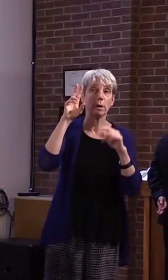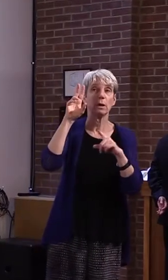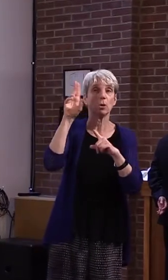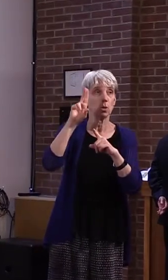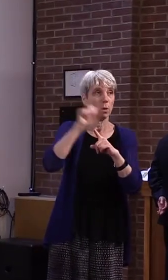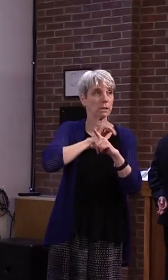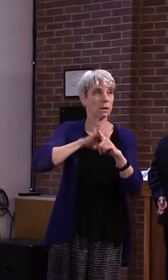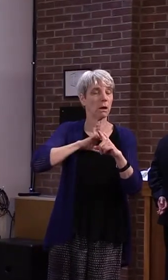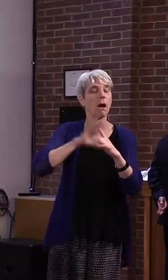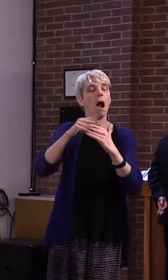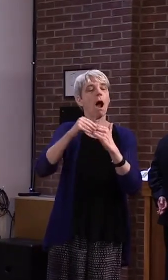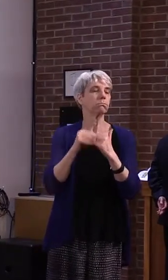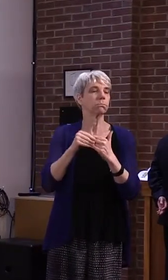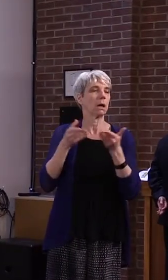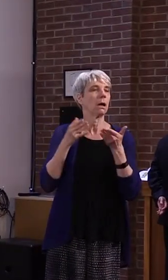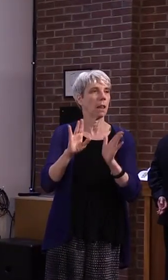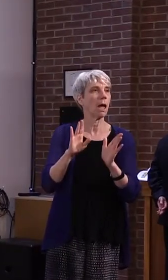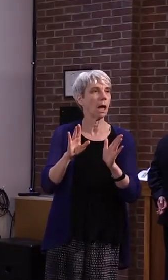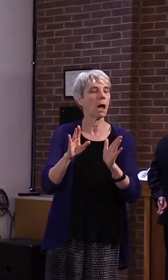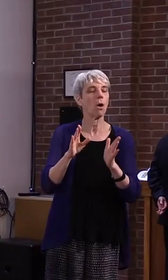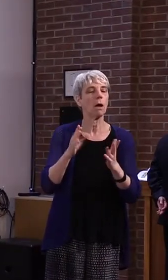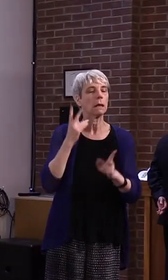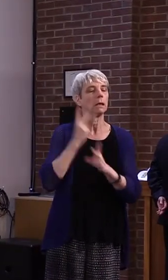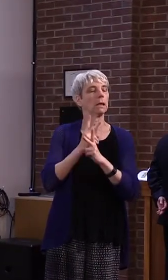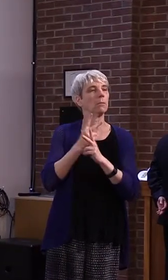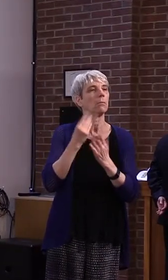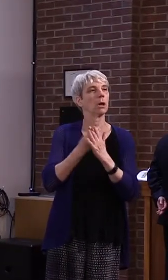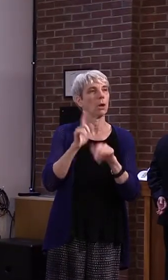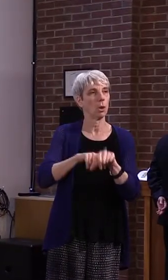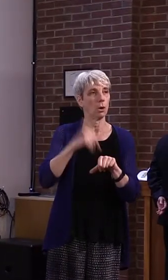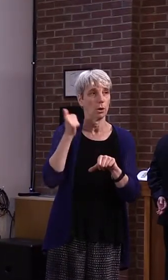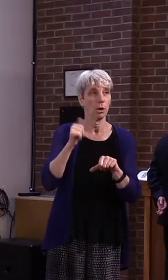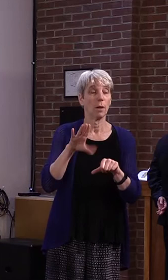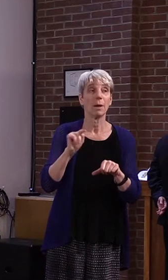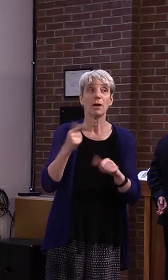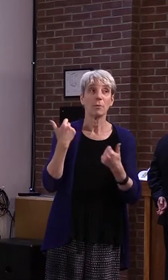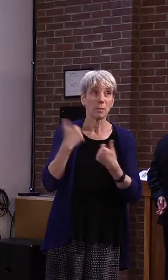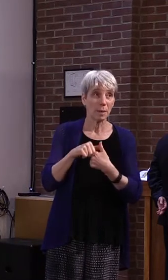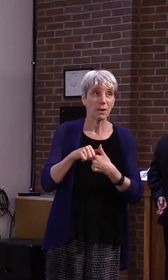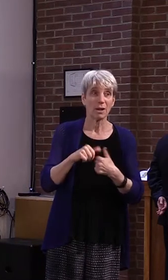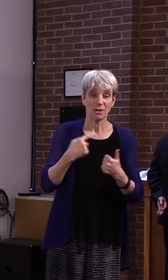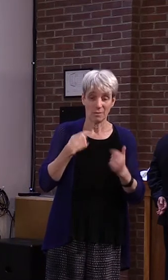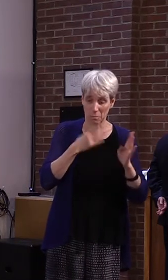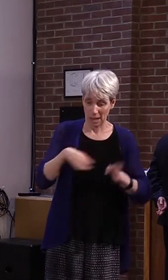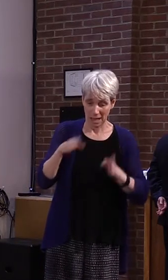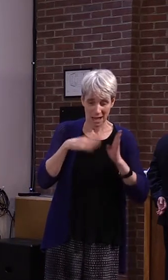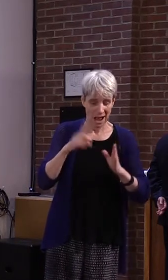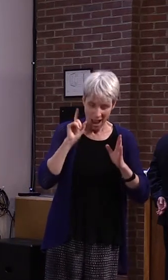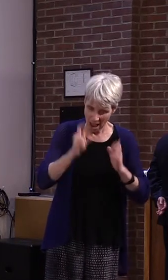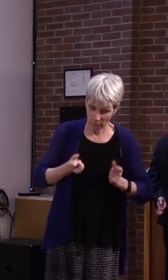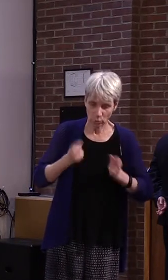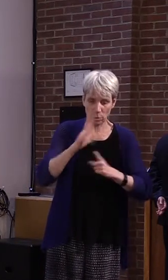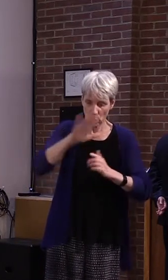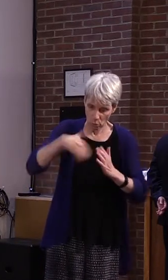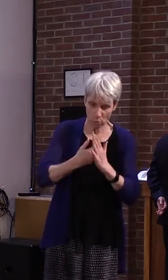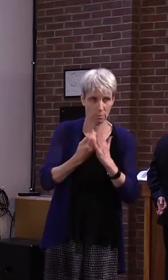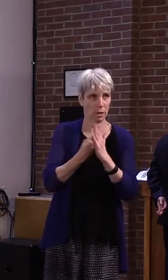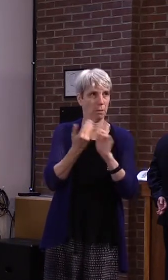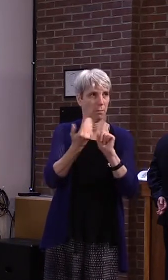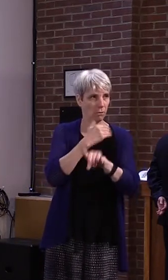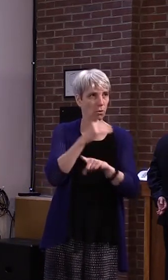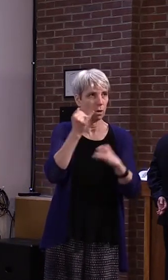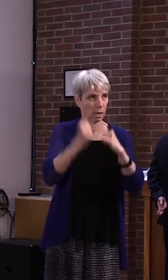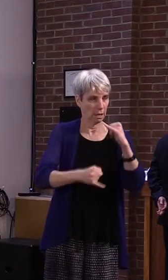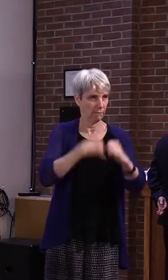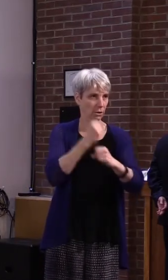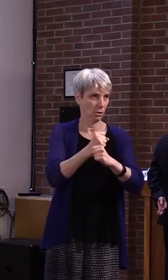present our budget, everything is predicated on this having to be spent before 12/31. If we were allowed more